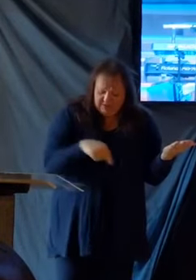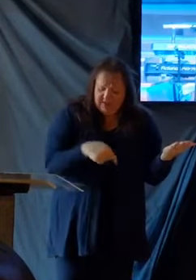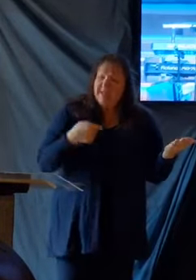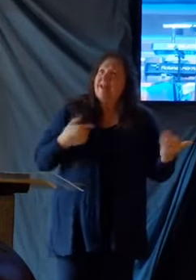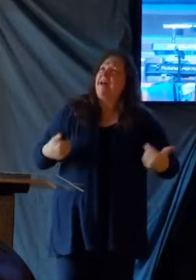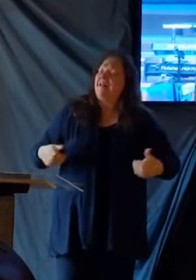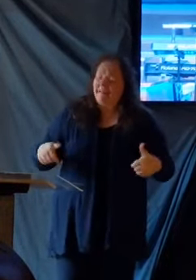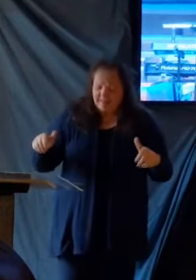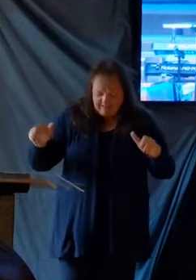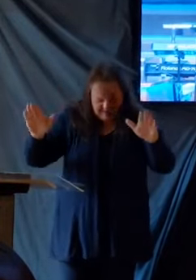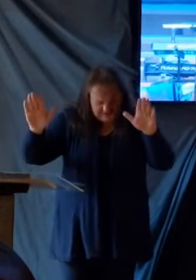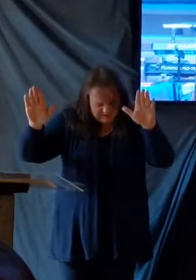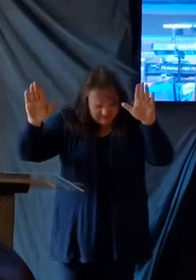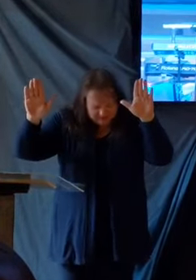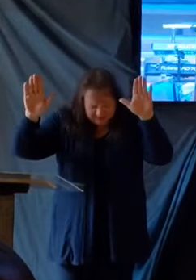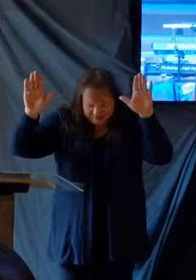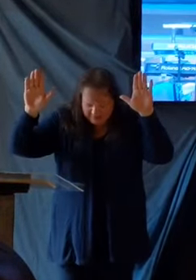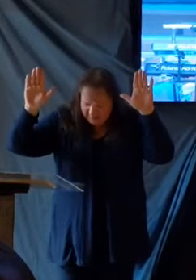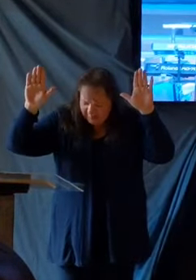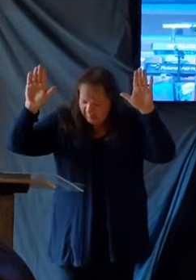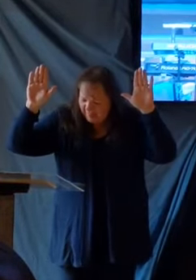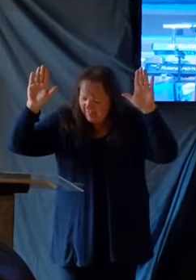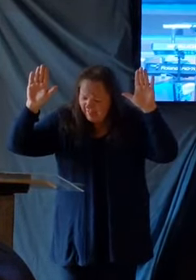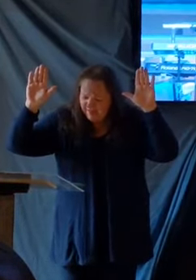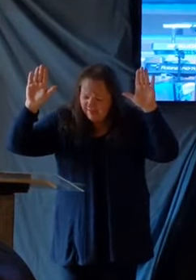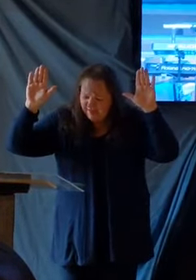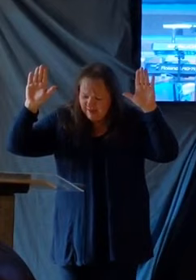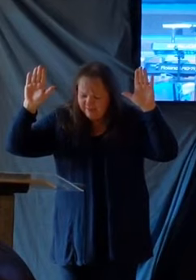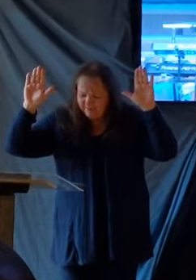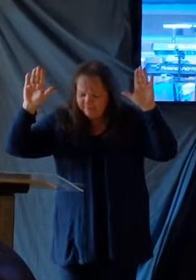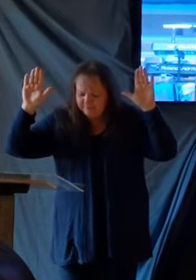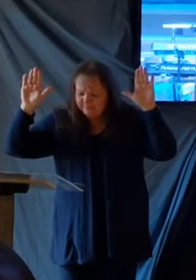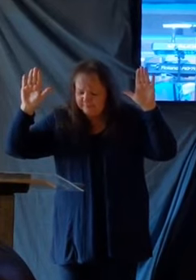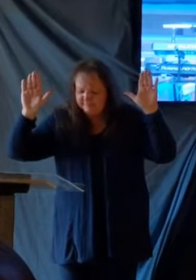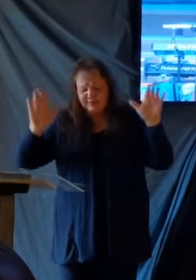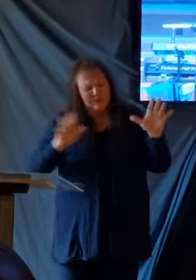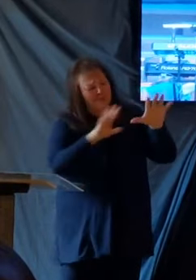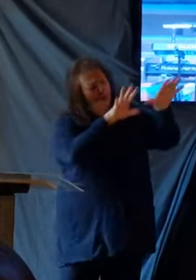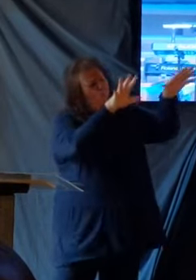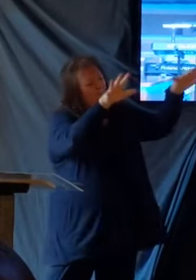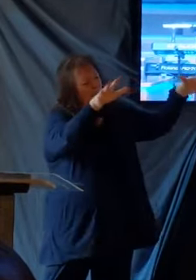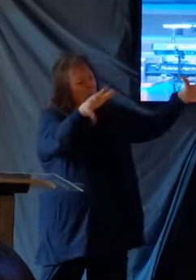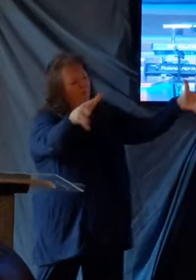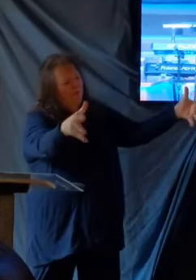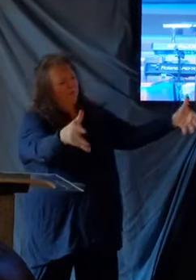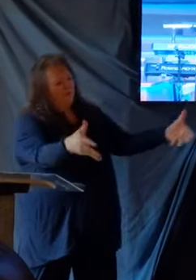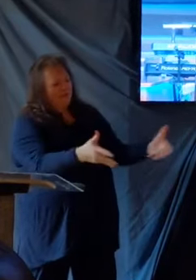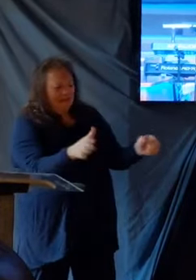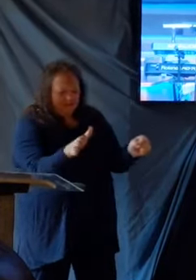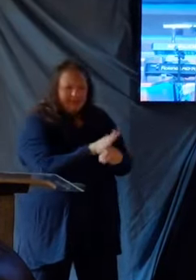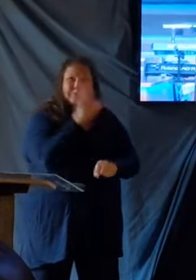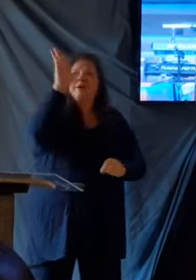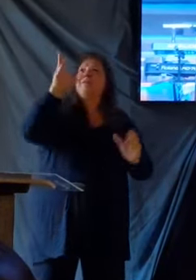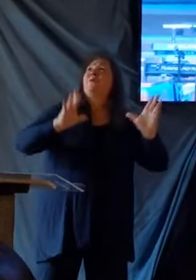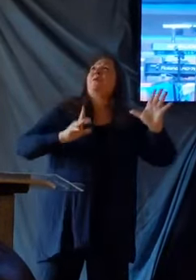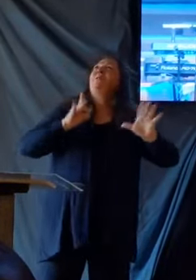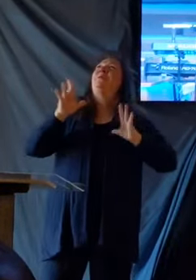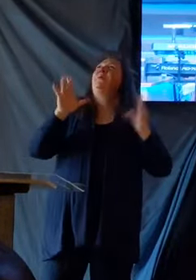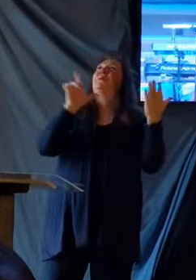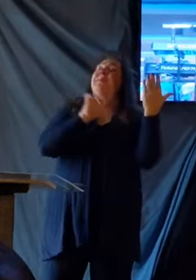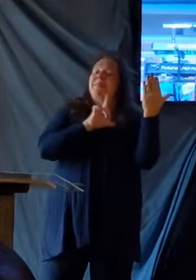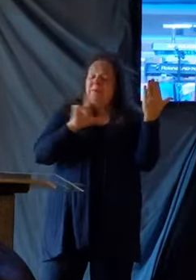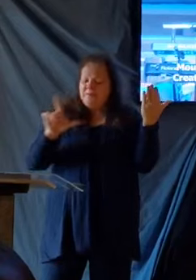Your feet I lay my life, O Word, filled with